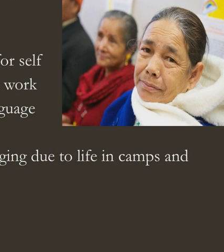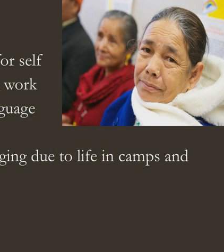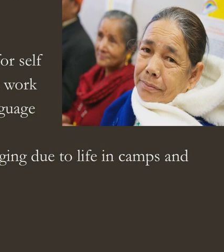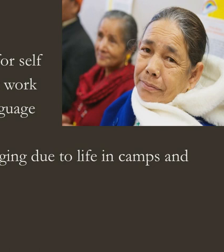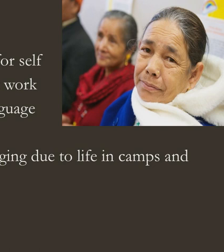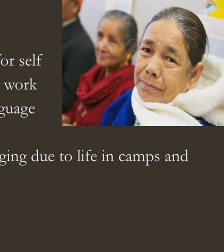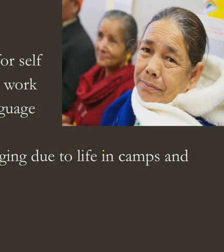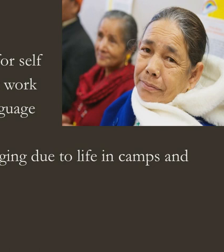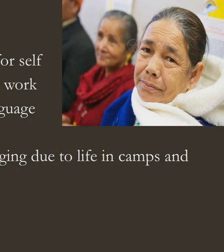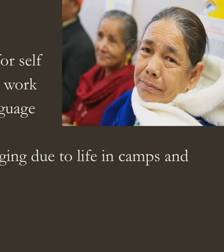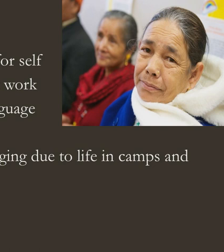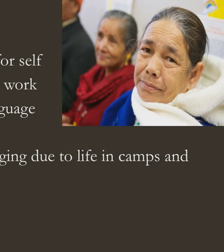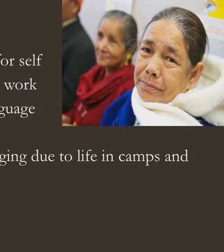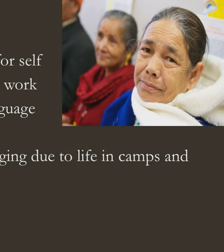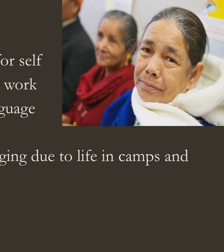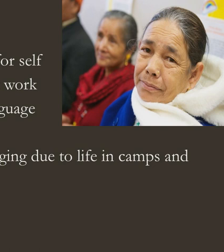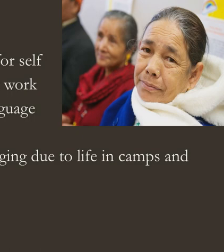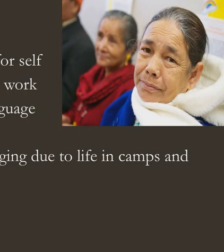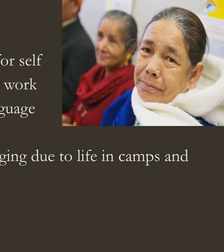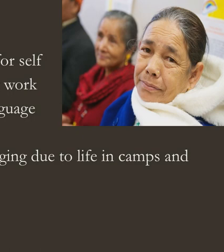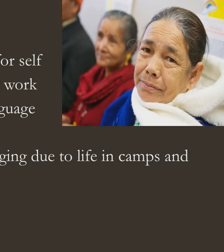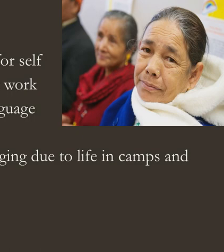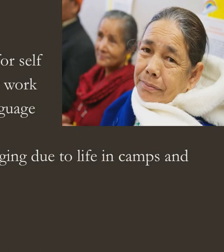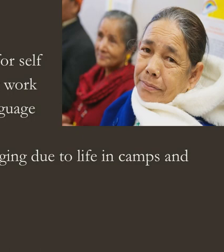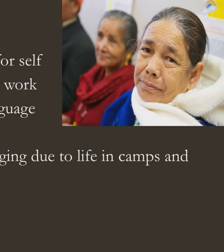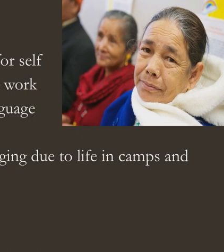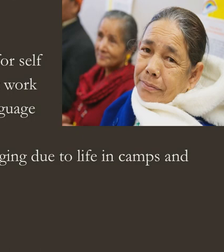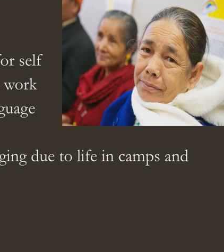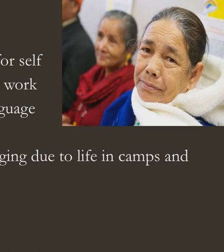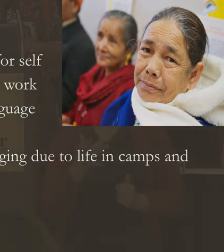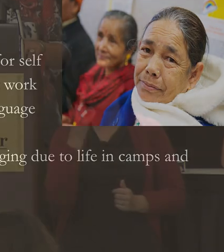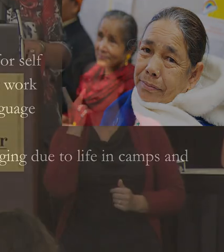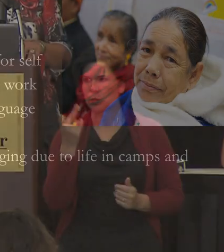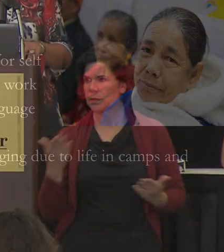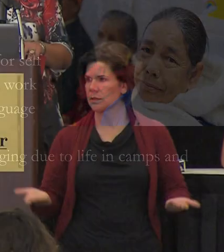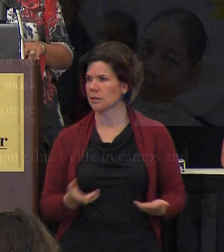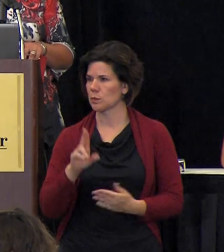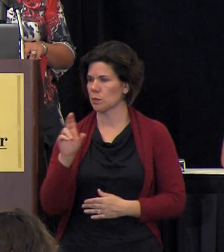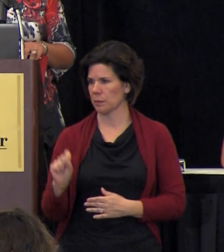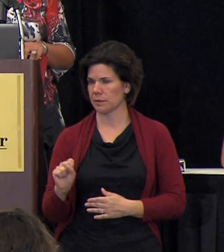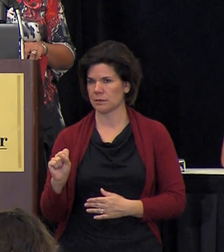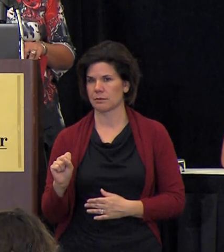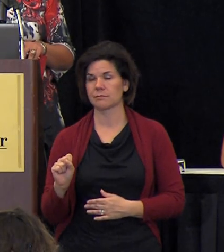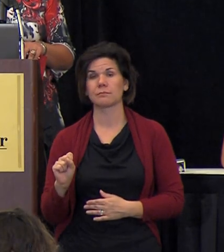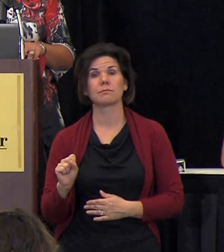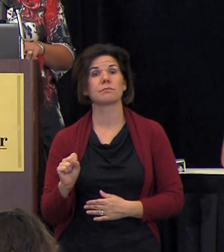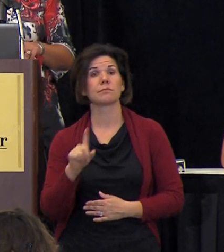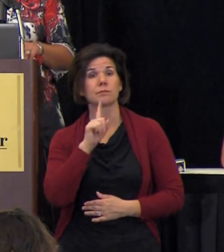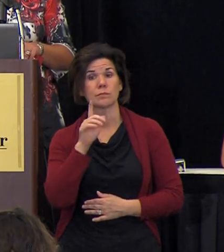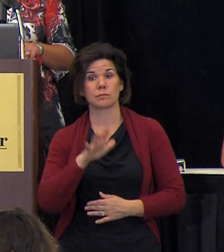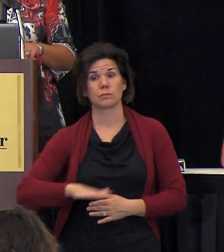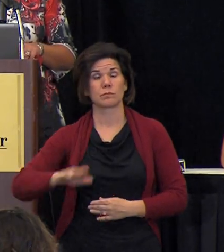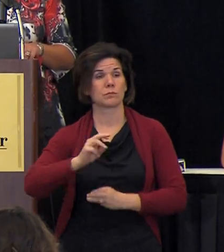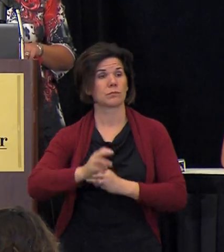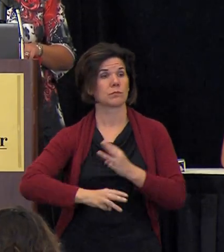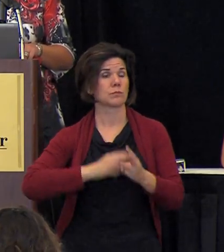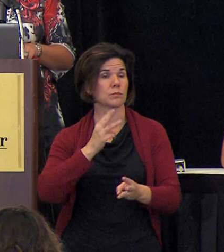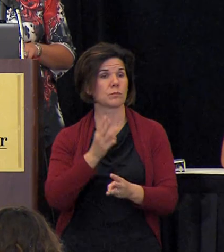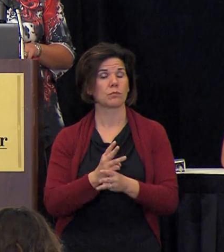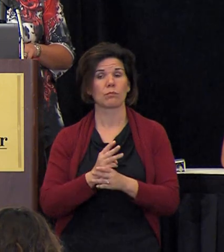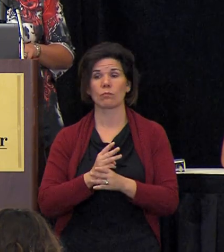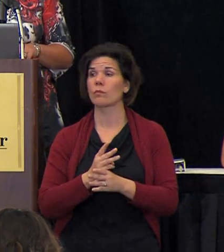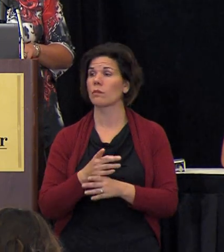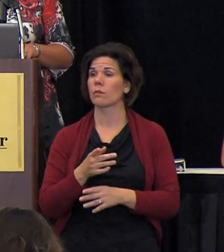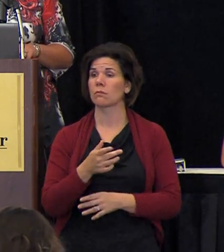um age faster than than we're used to seeing here in the united states in fact globally the international